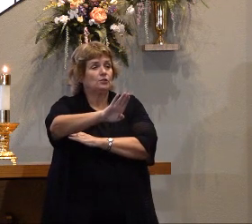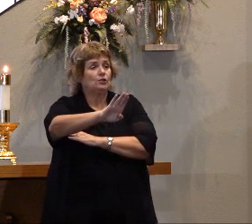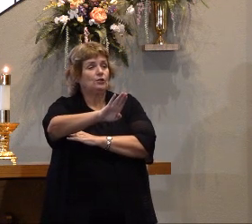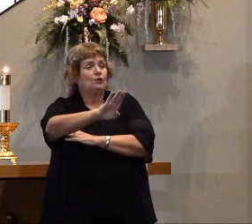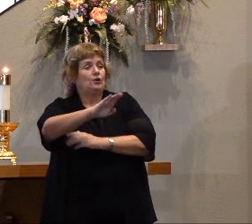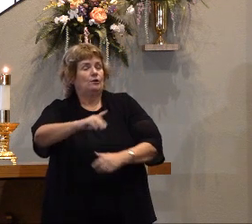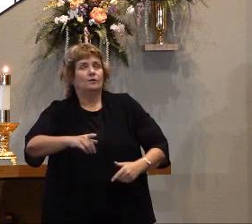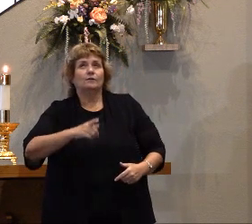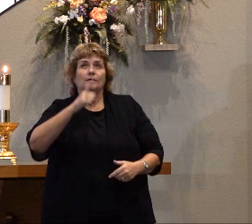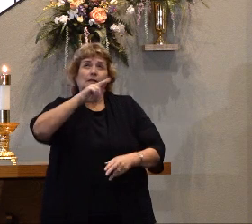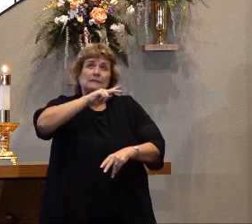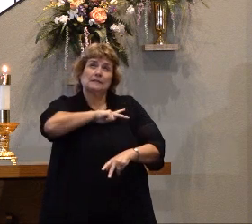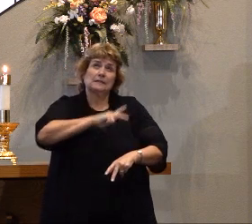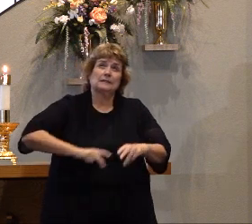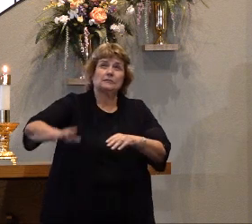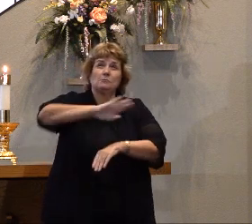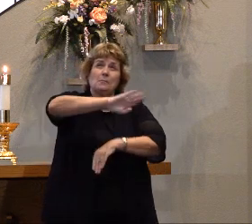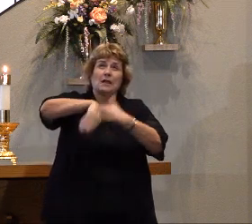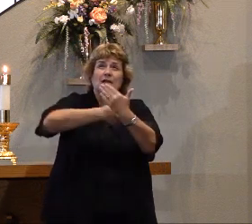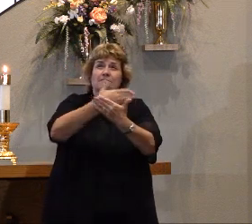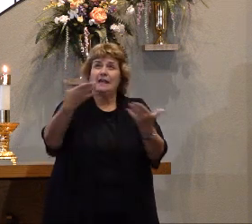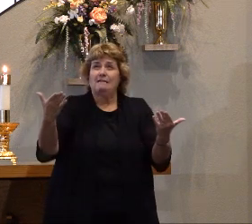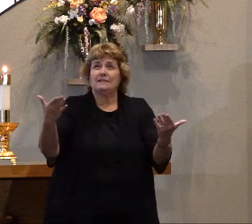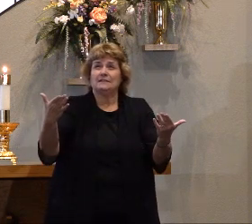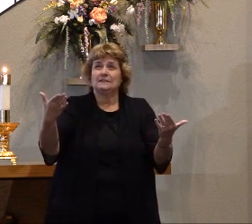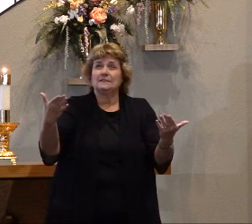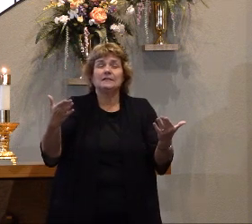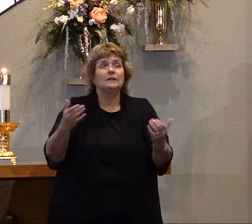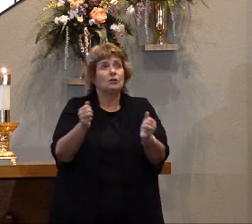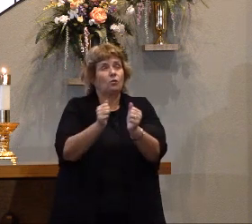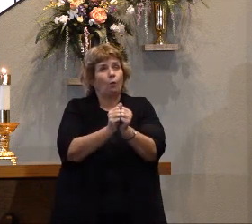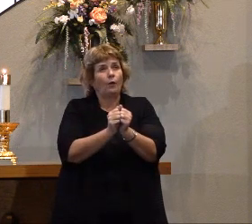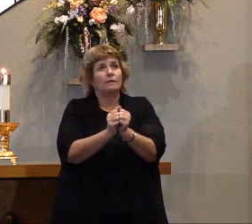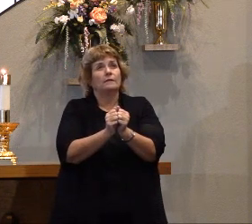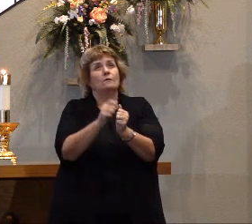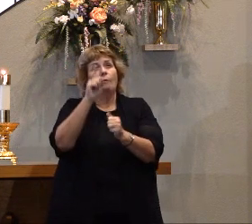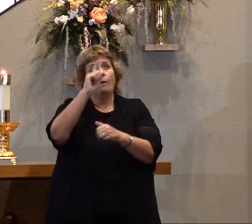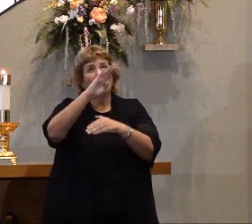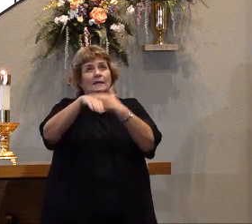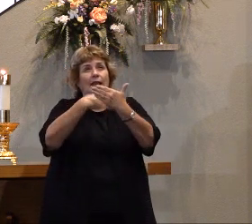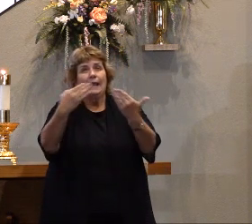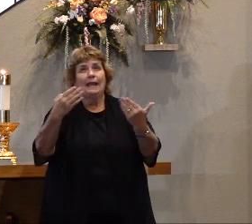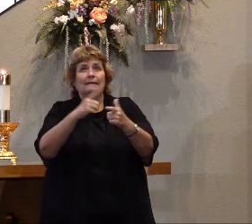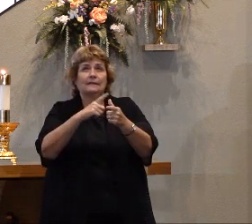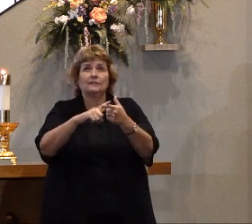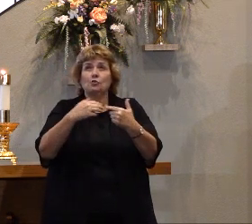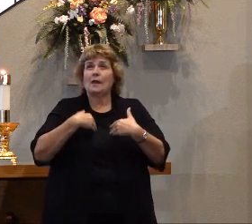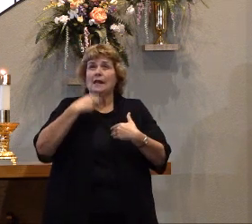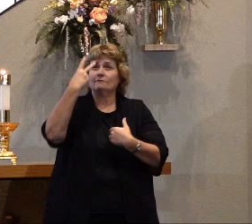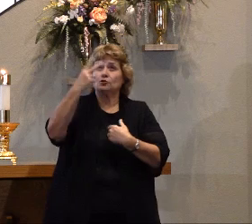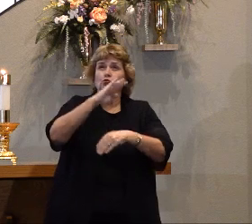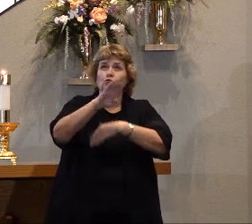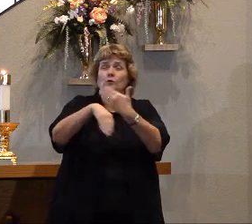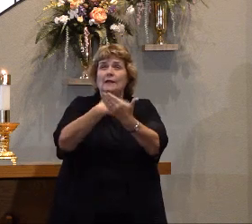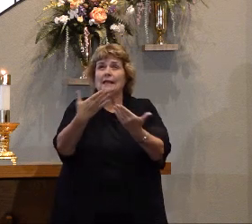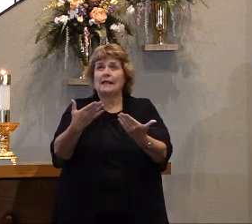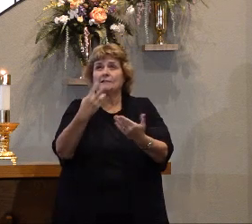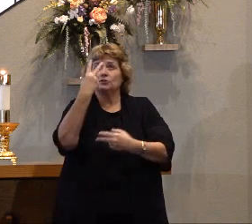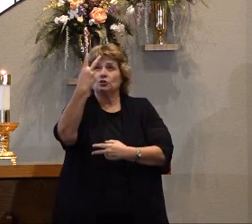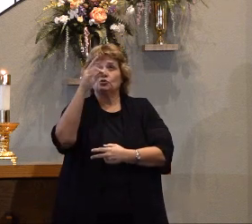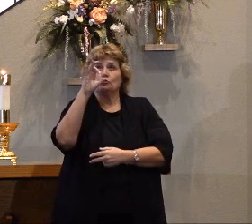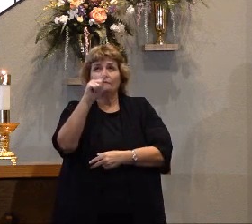or crippled than to have two hands or two feet and be thrown into eternal